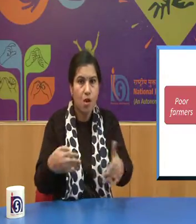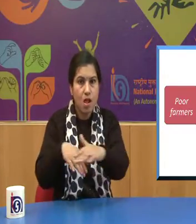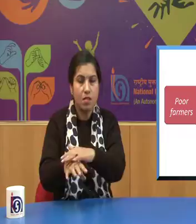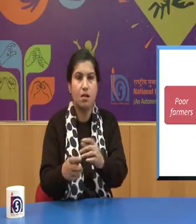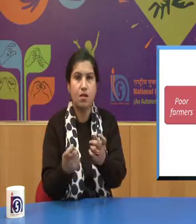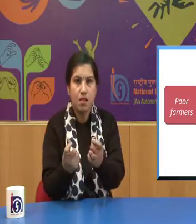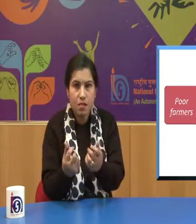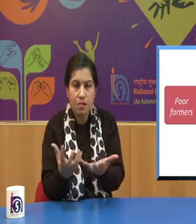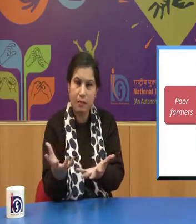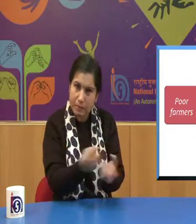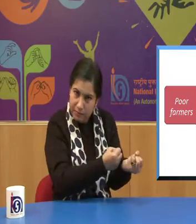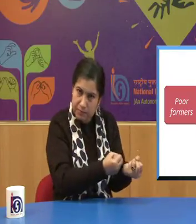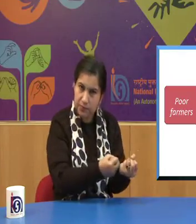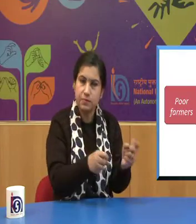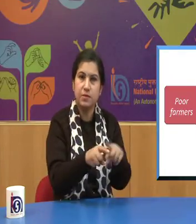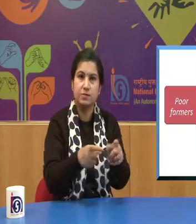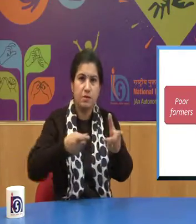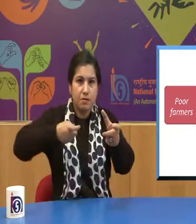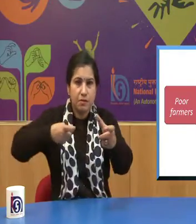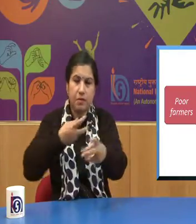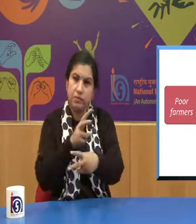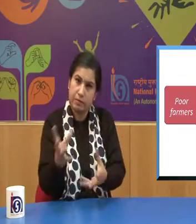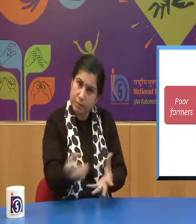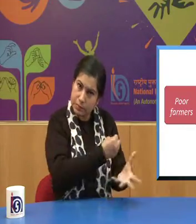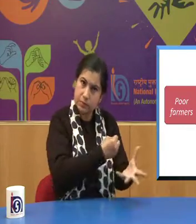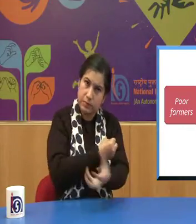goods, arms, and weapons.